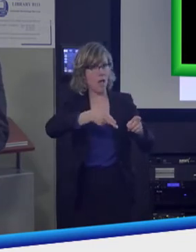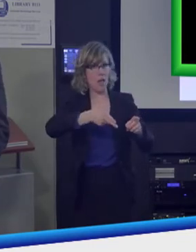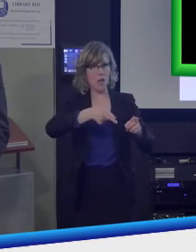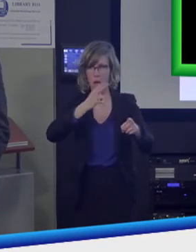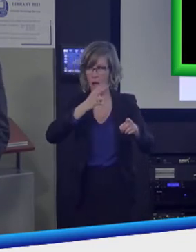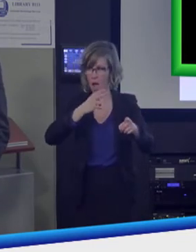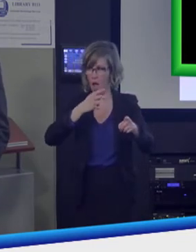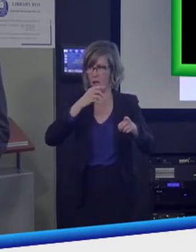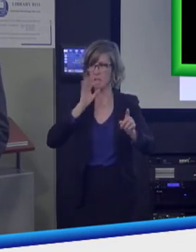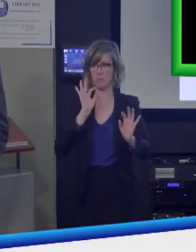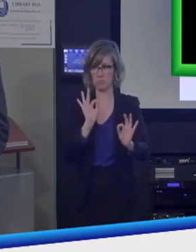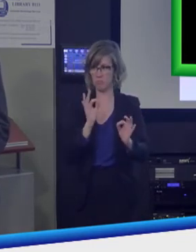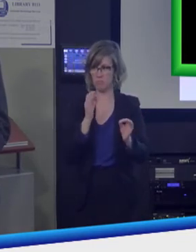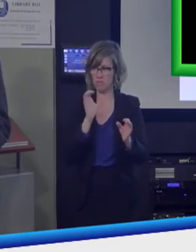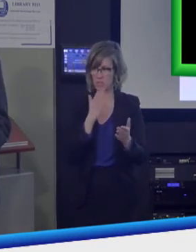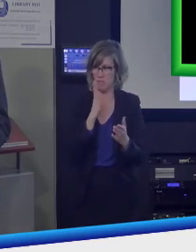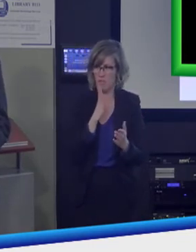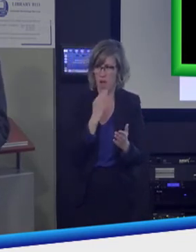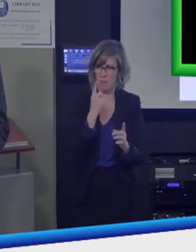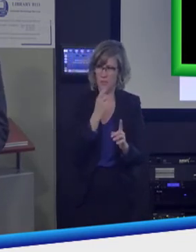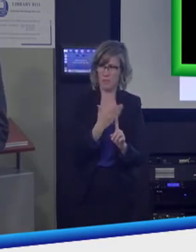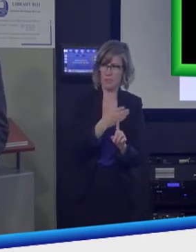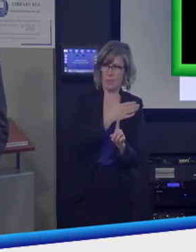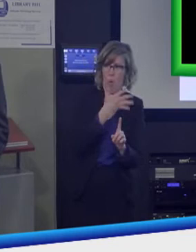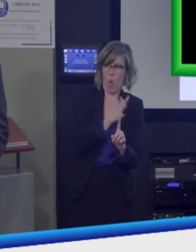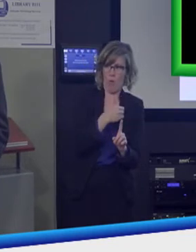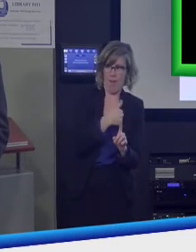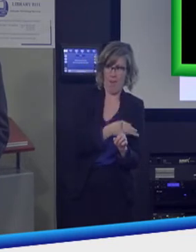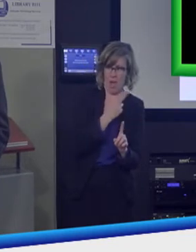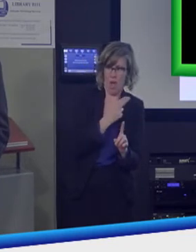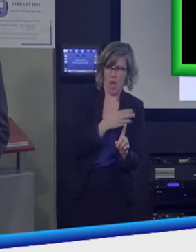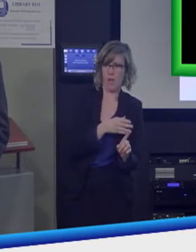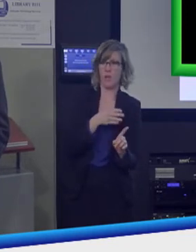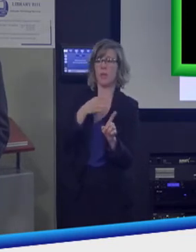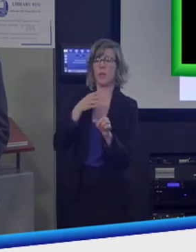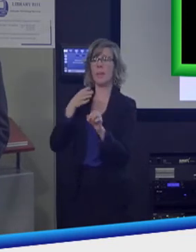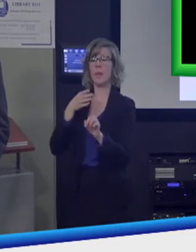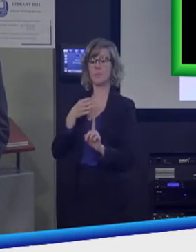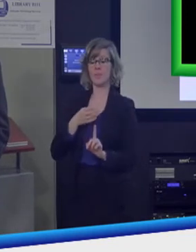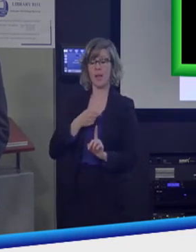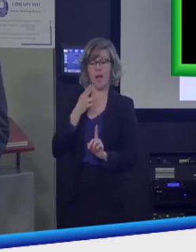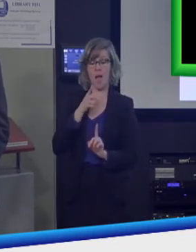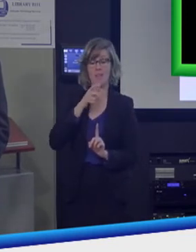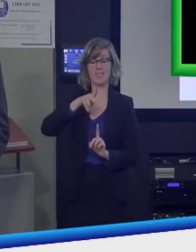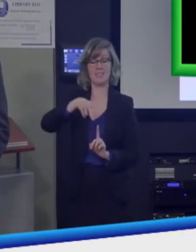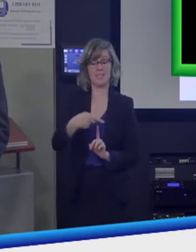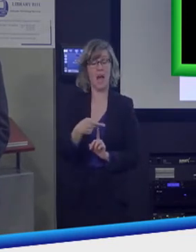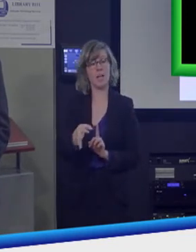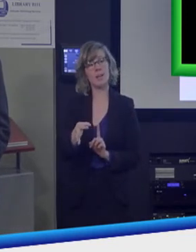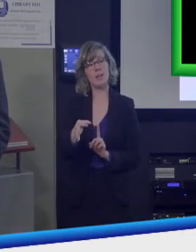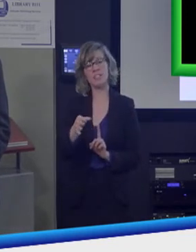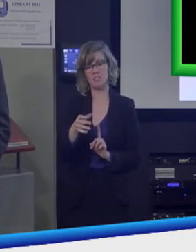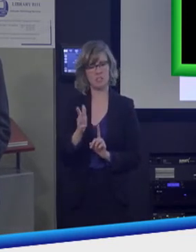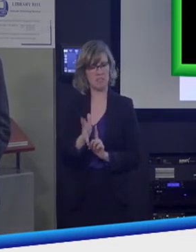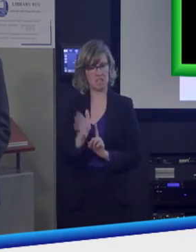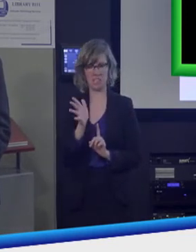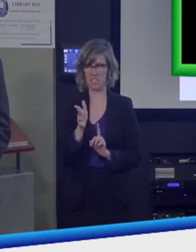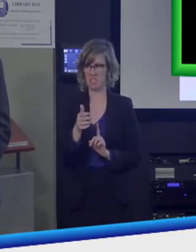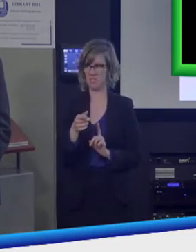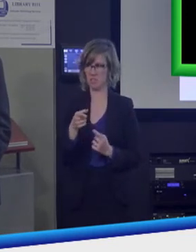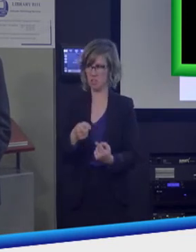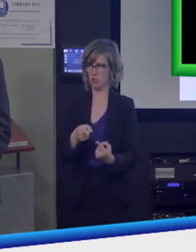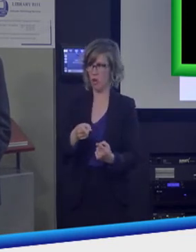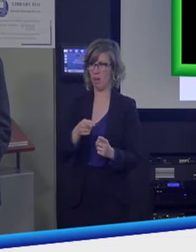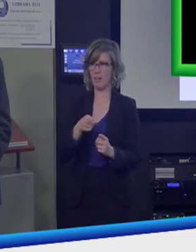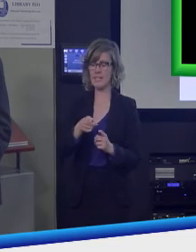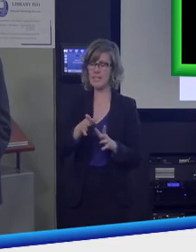very well. The high-low group starts to do poorly on the transfer tasks, and just to follow this all the way to